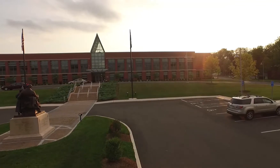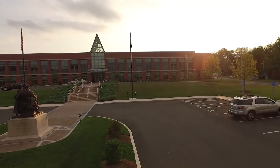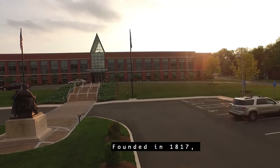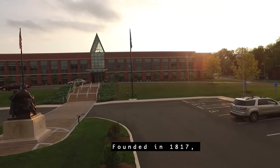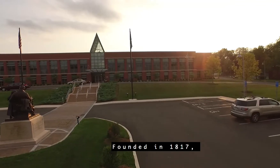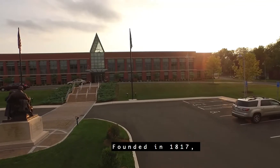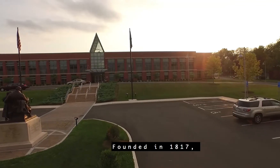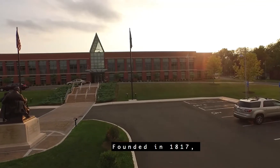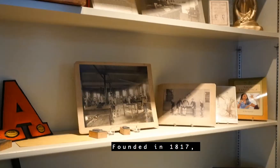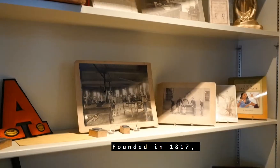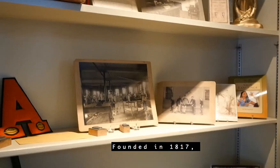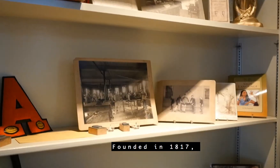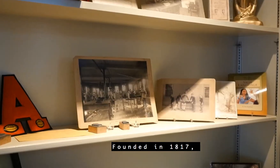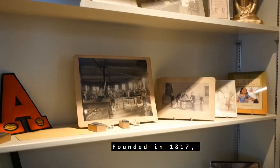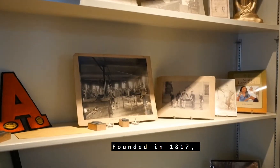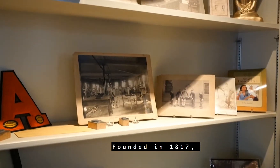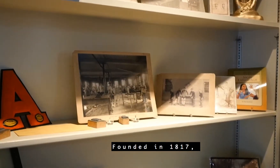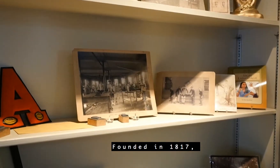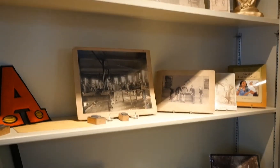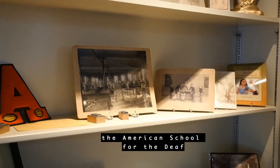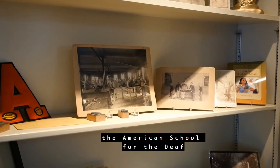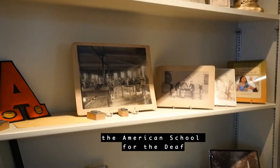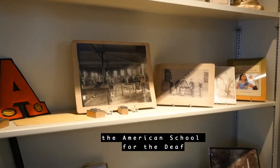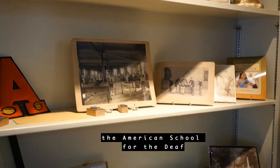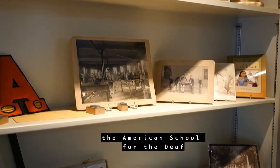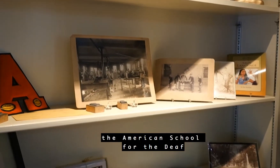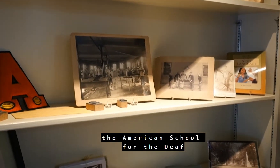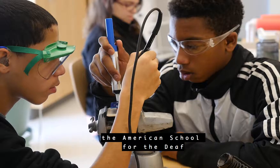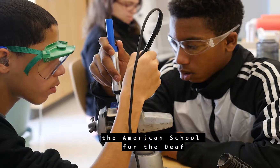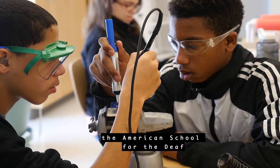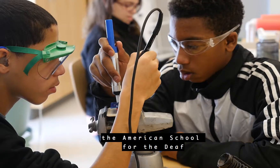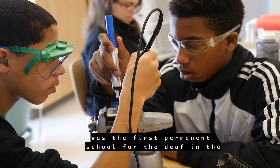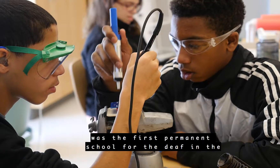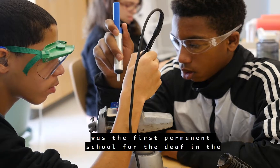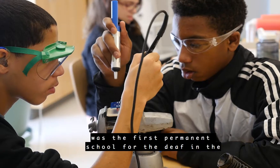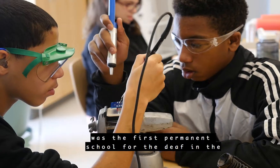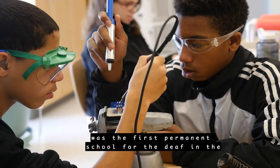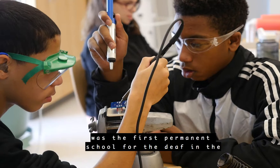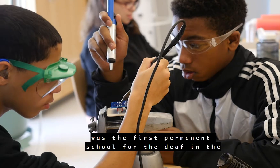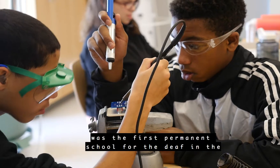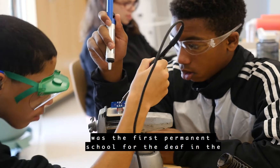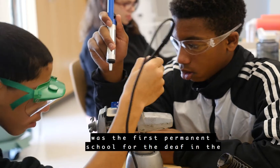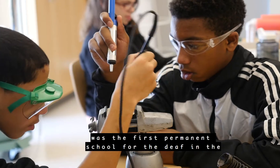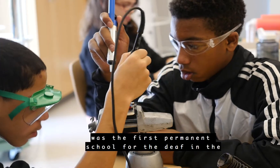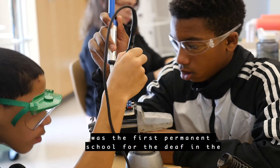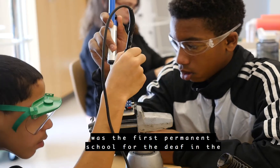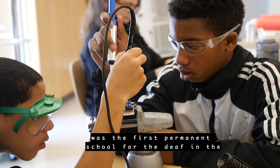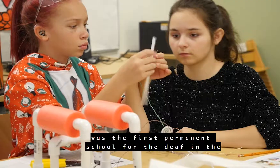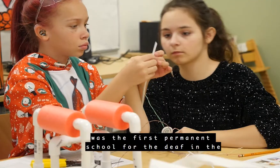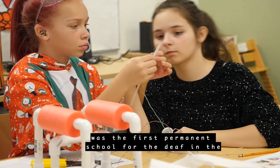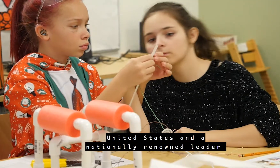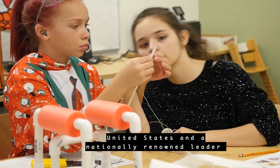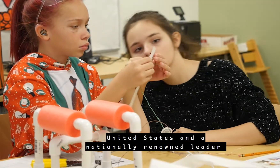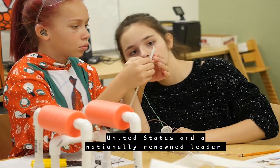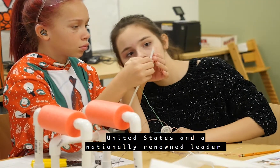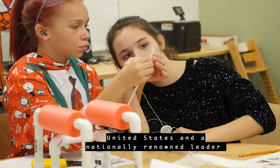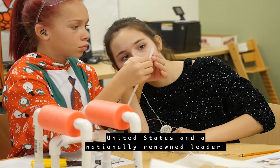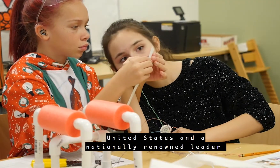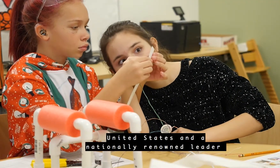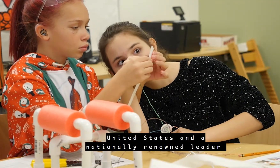Founded in 1817, the American School for the Deaf was the first permanent school for the Deaf in the United States and